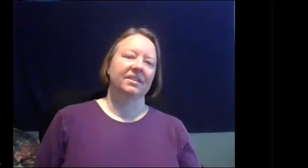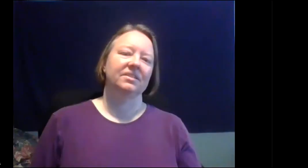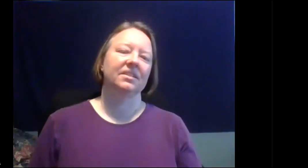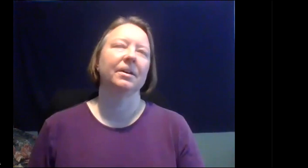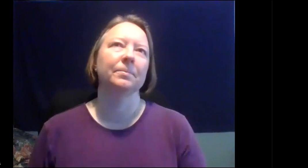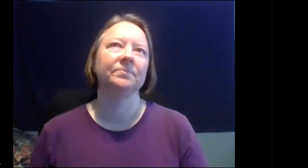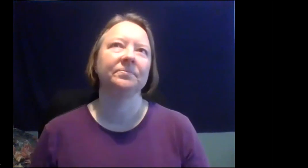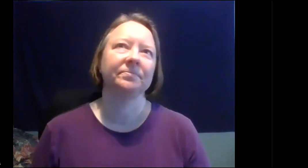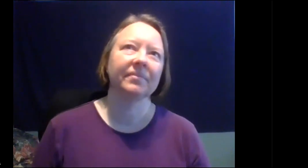yes,